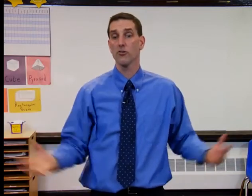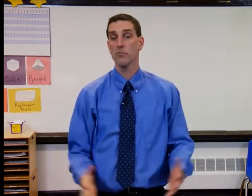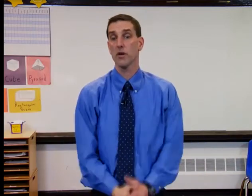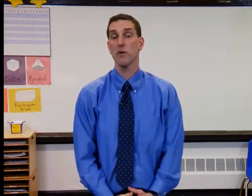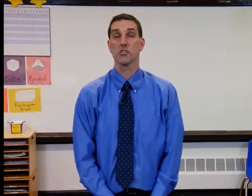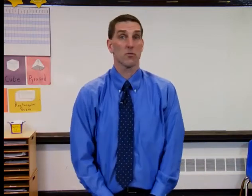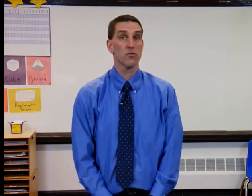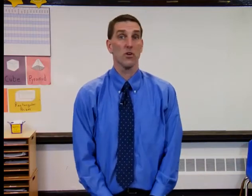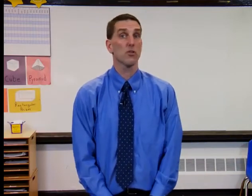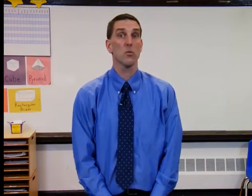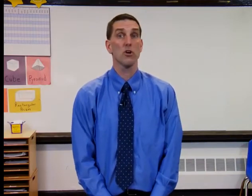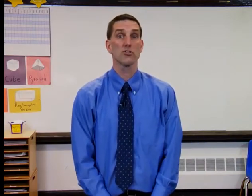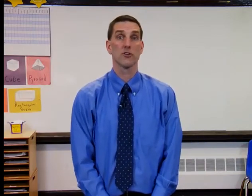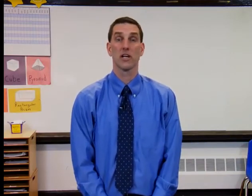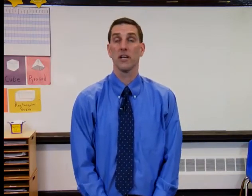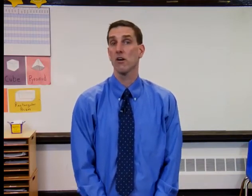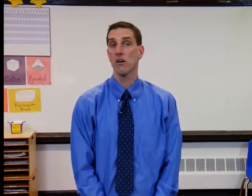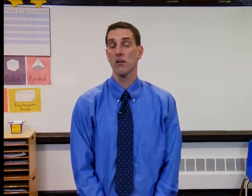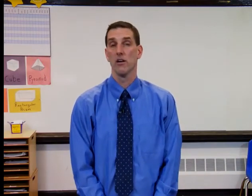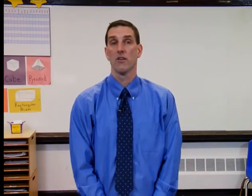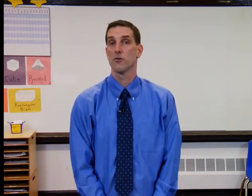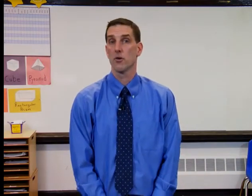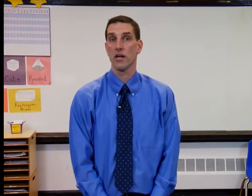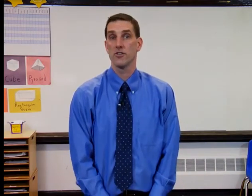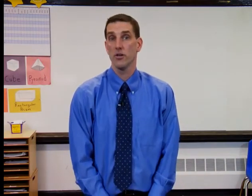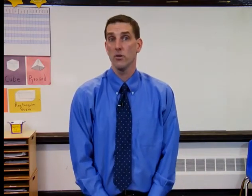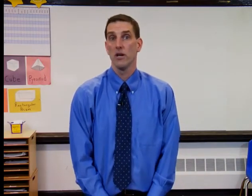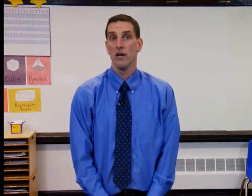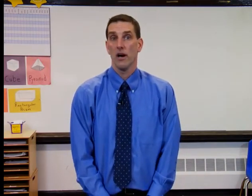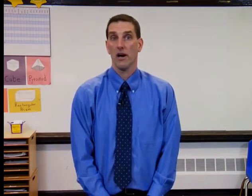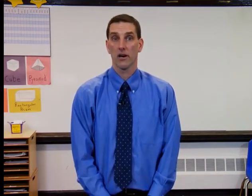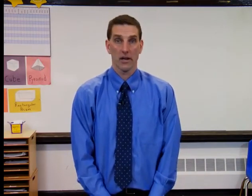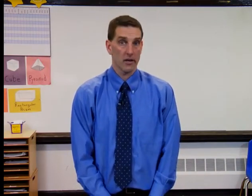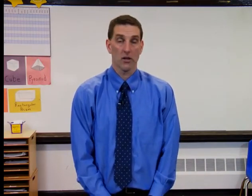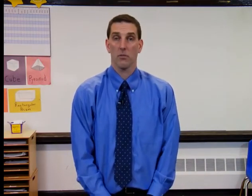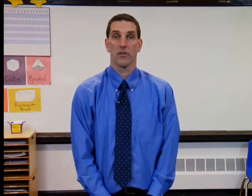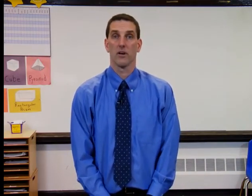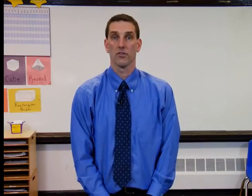those are pretty much those are the words for kindergarten through grade 2. Good luck with those.